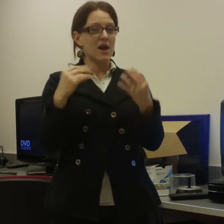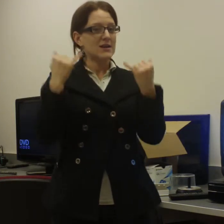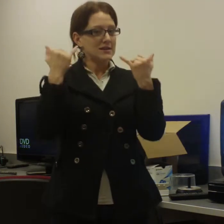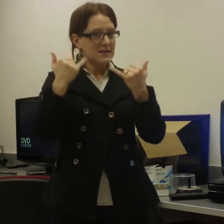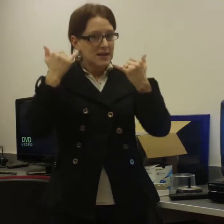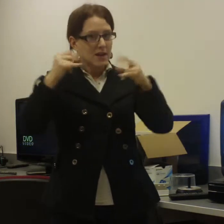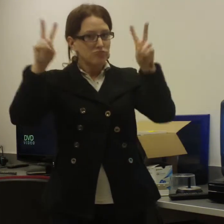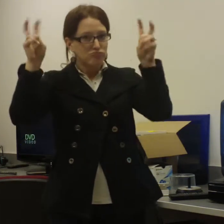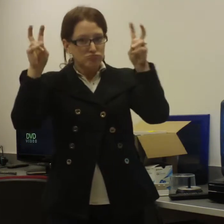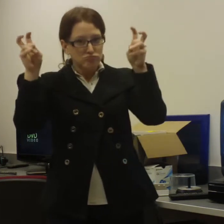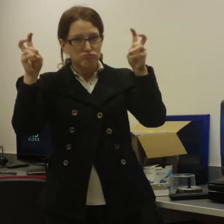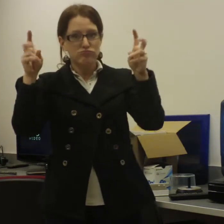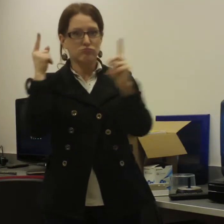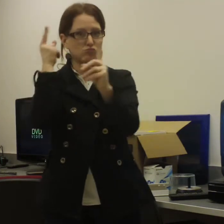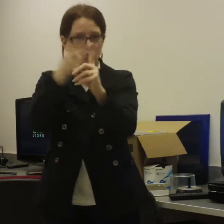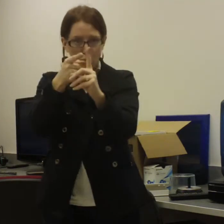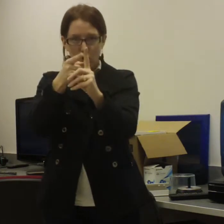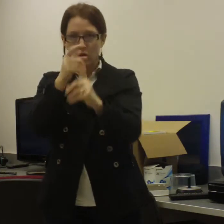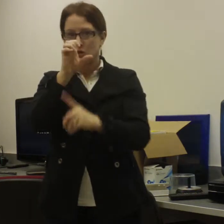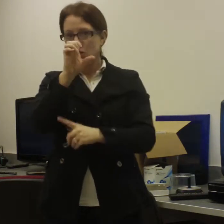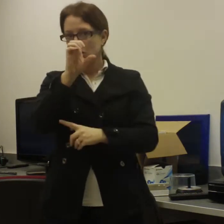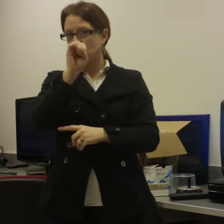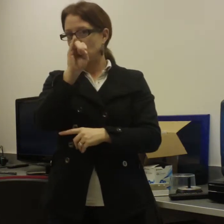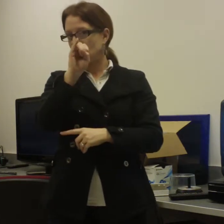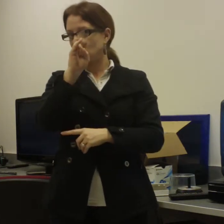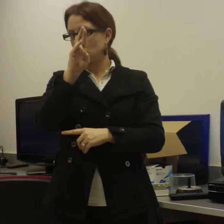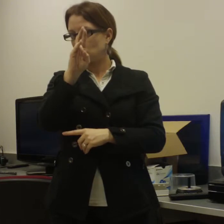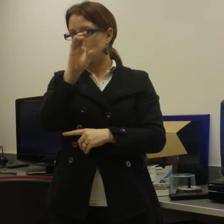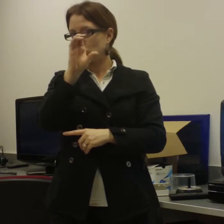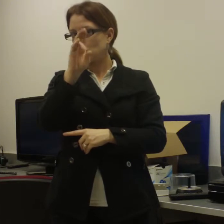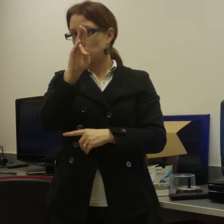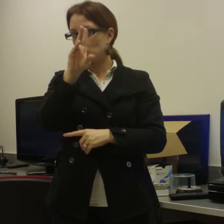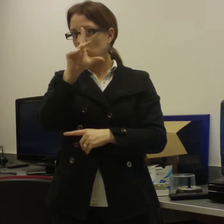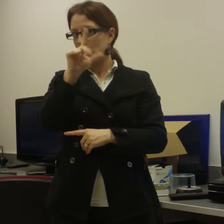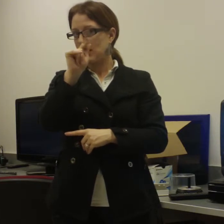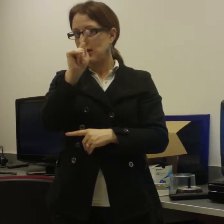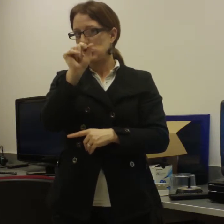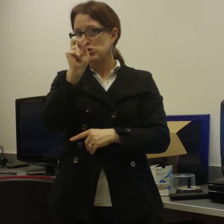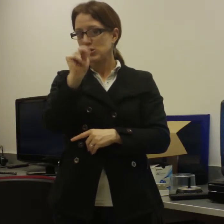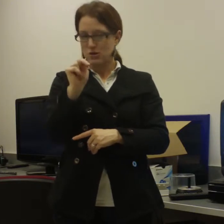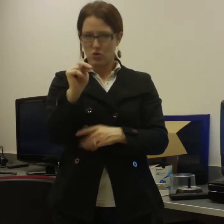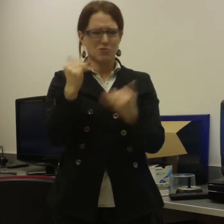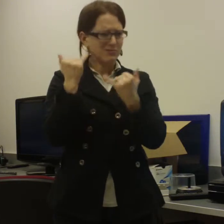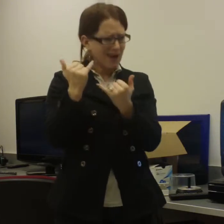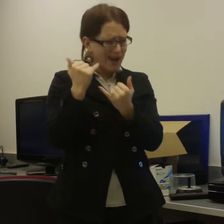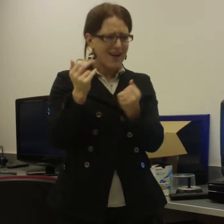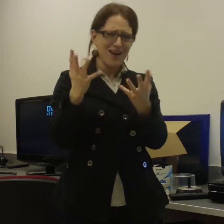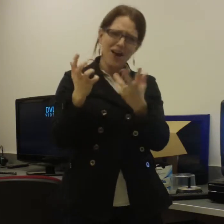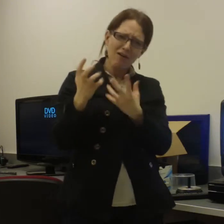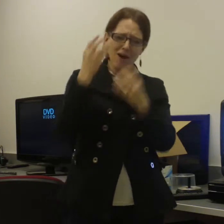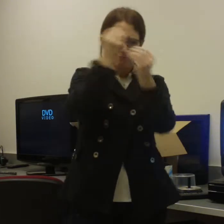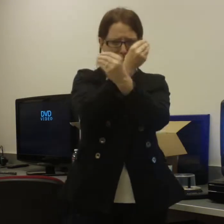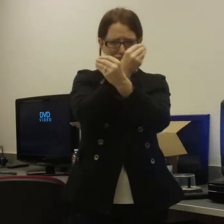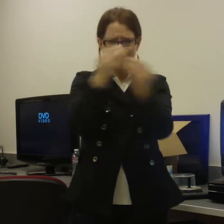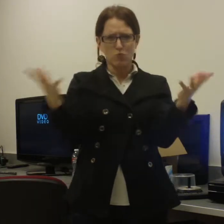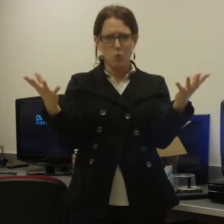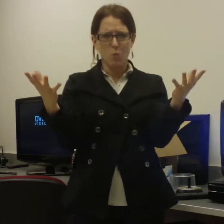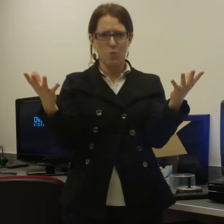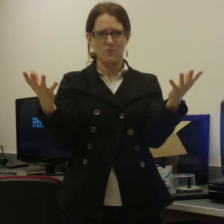would start with is just to get you a little bit familiar with circulation. Can somebody please raise